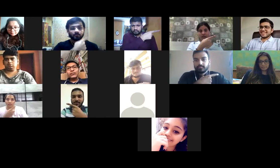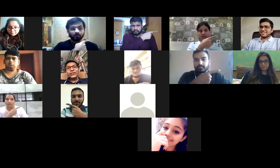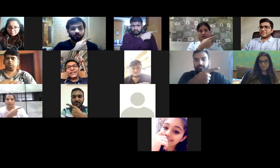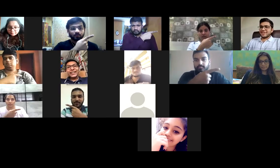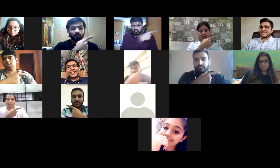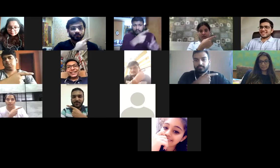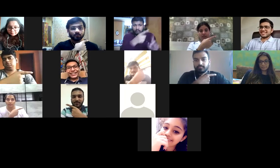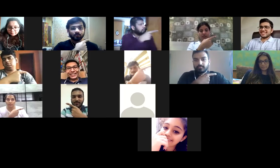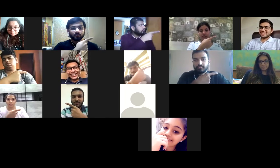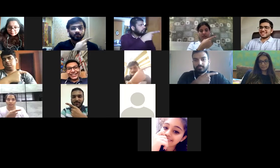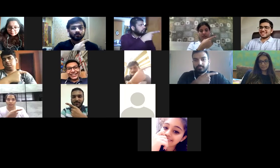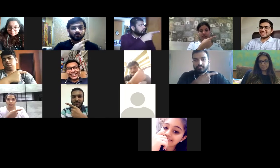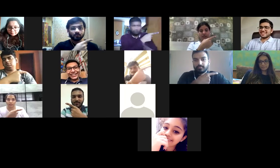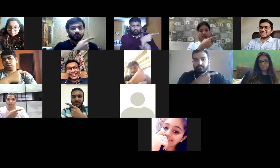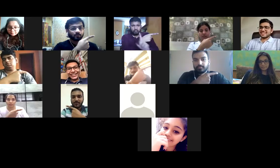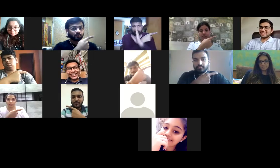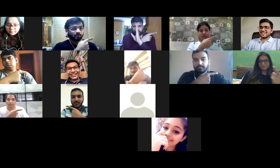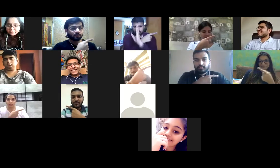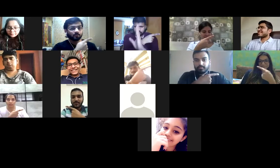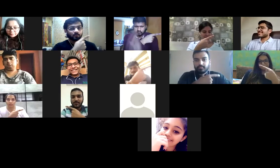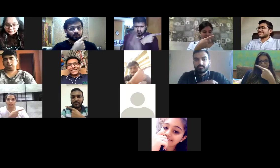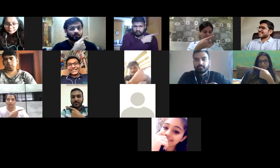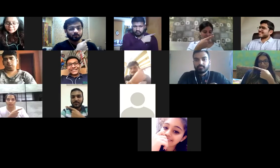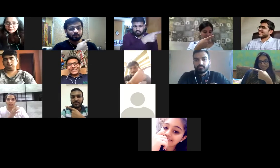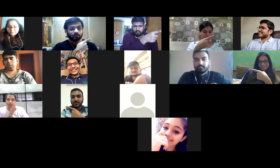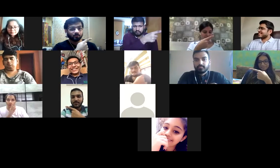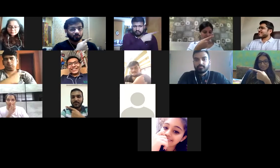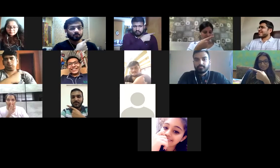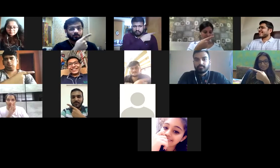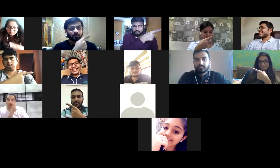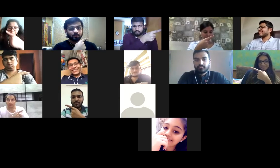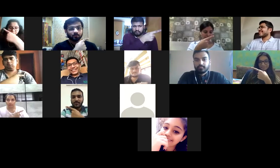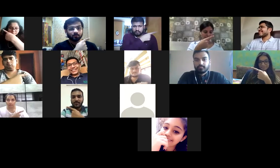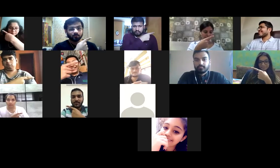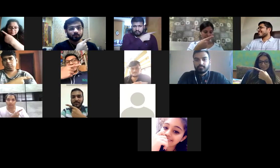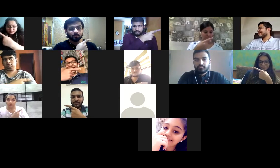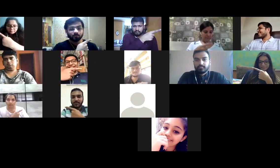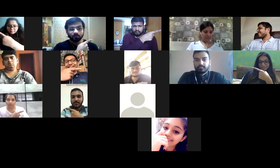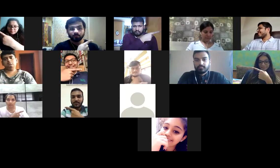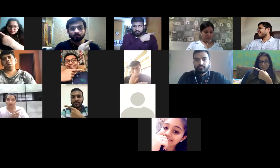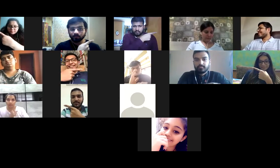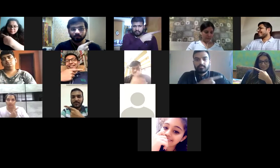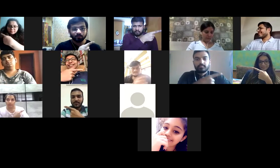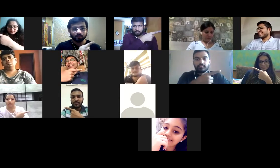and on the other side the people are standing and eye contact to whom you are talking, and left side